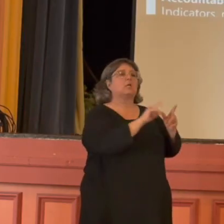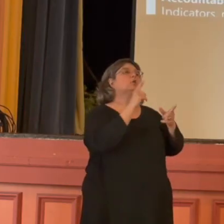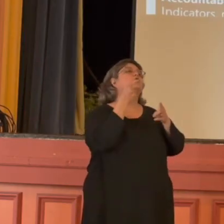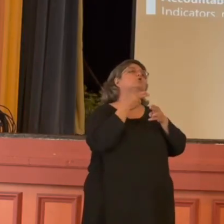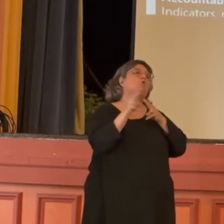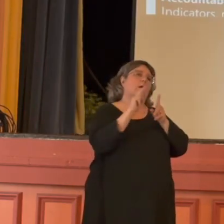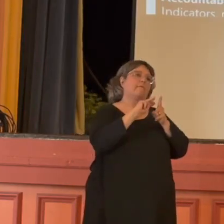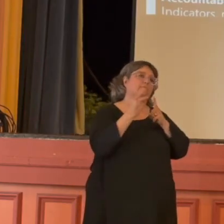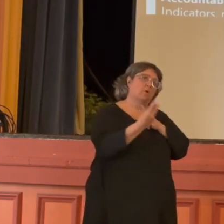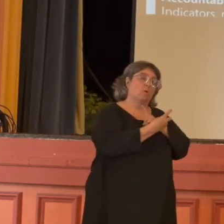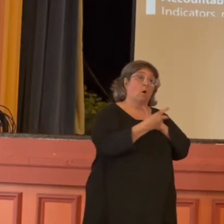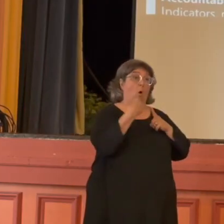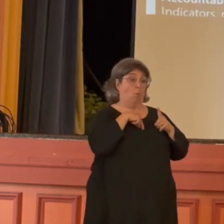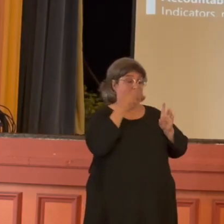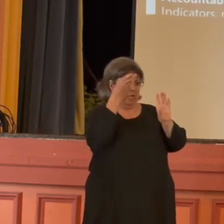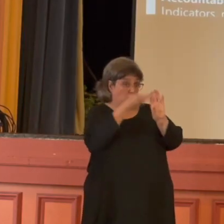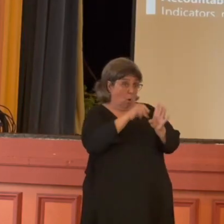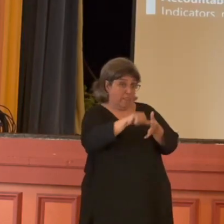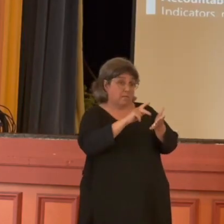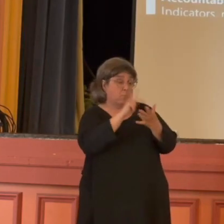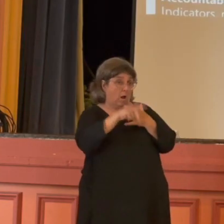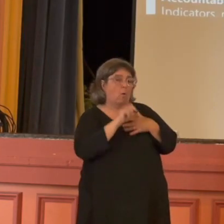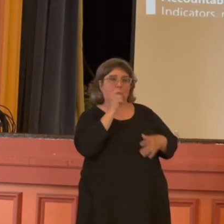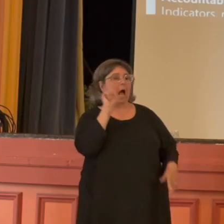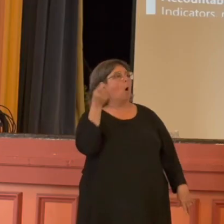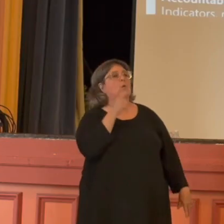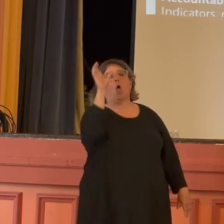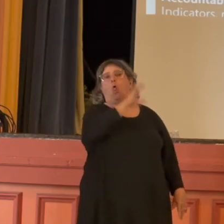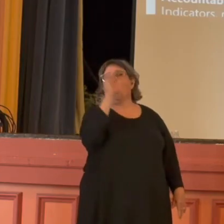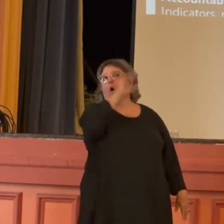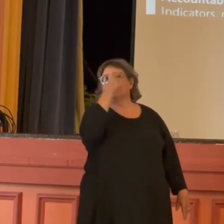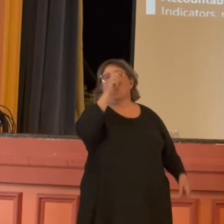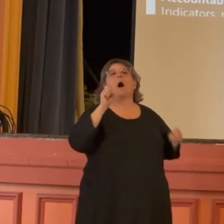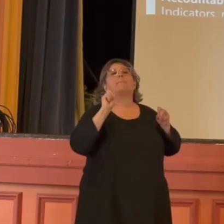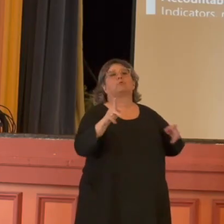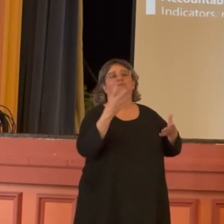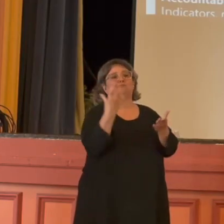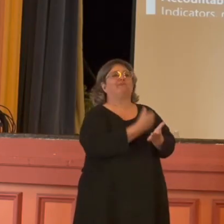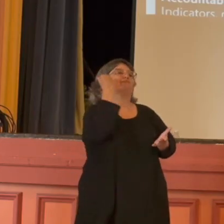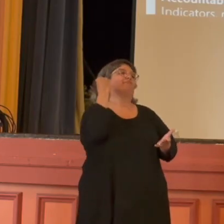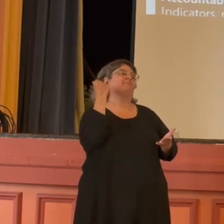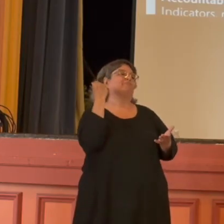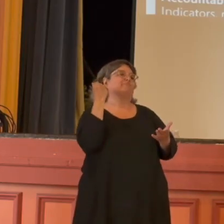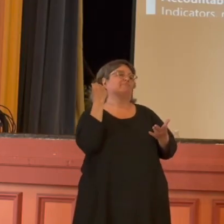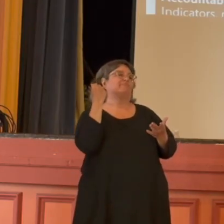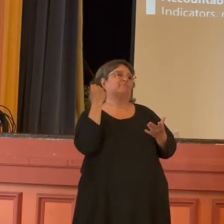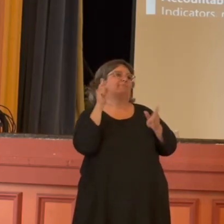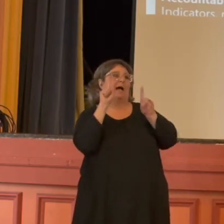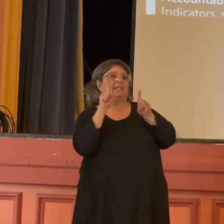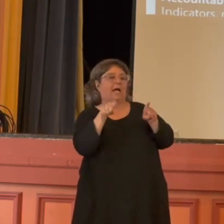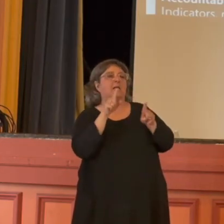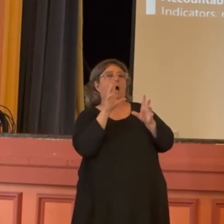and a guide to say, when we come into this, we're not just looking for opportunities to attend